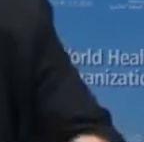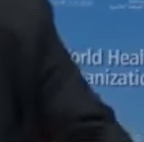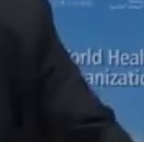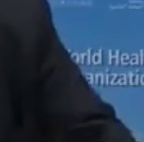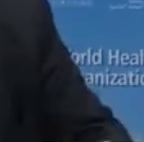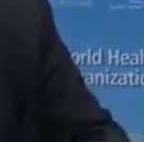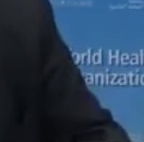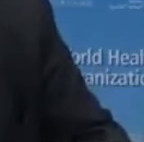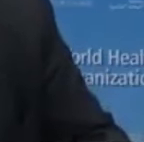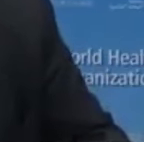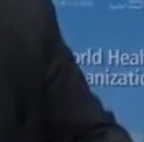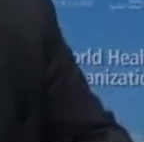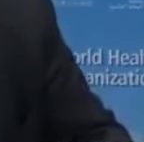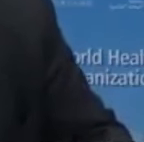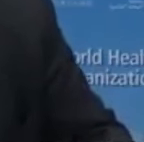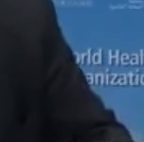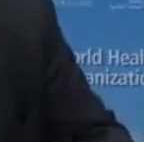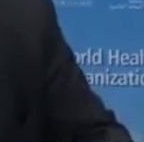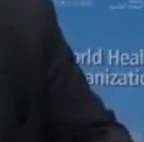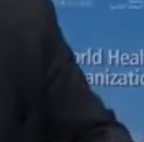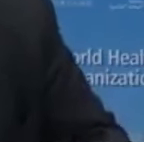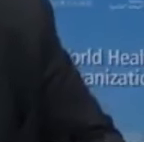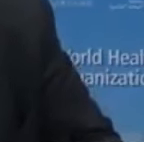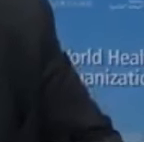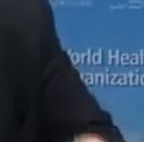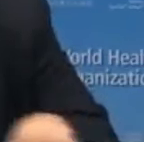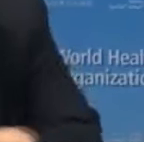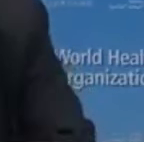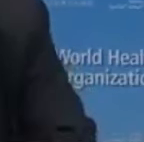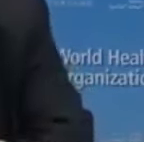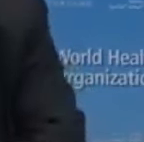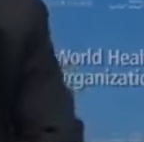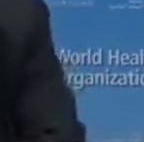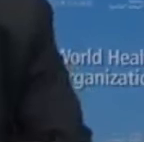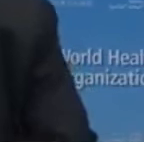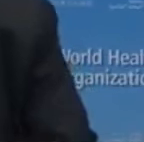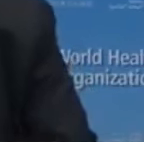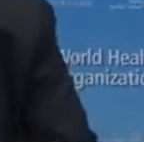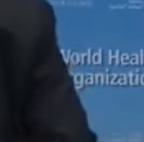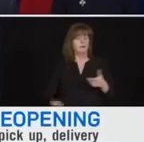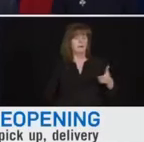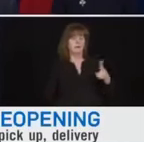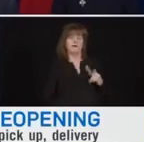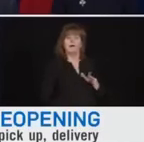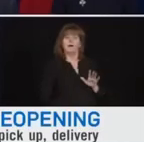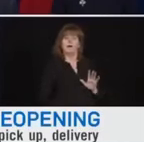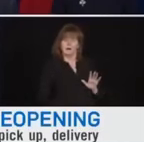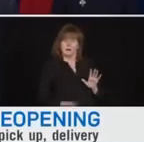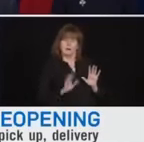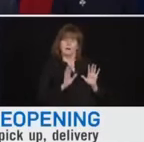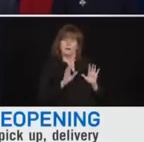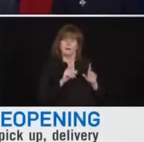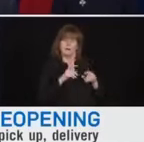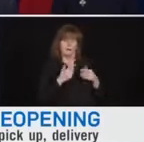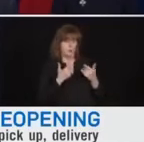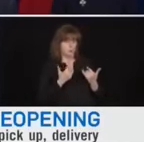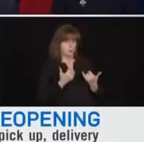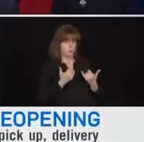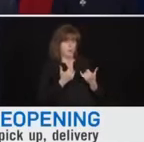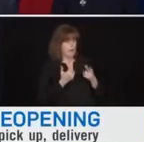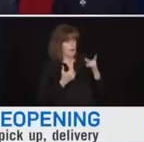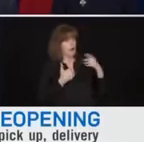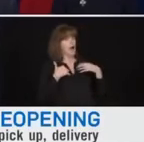and look in families to find those people who may be sick and remove them and isolate them. We need a national